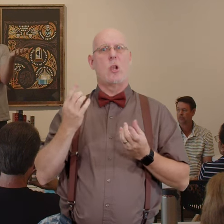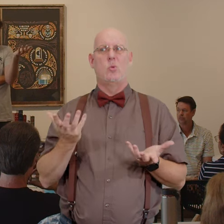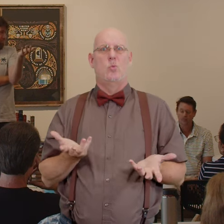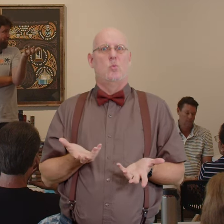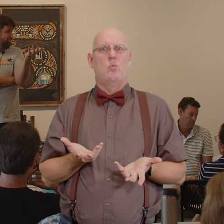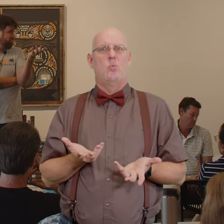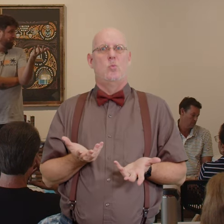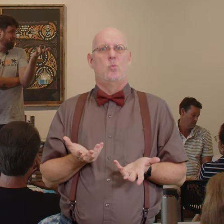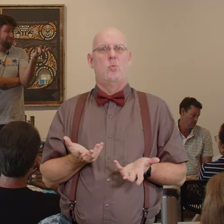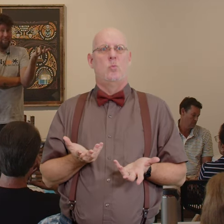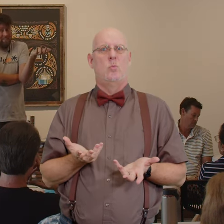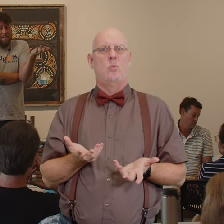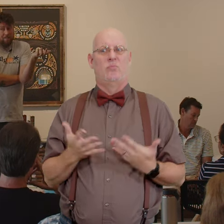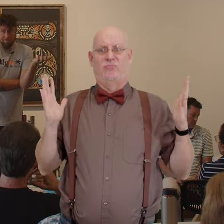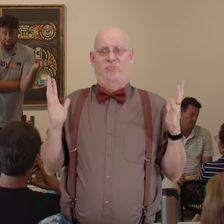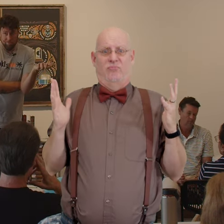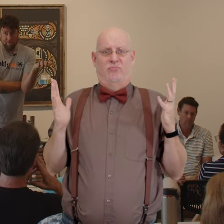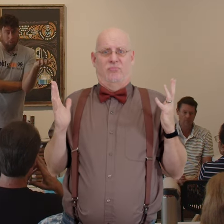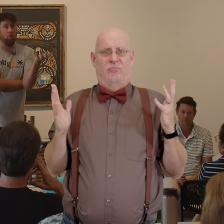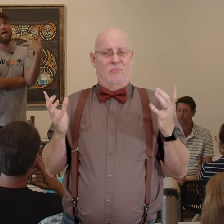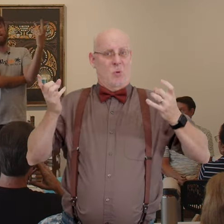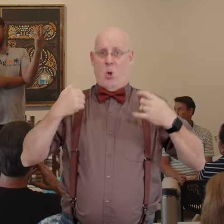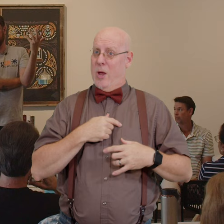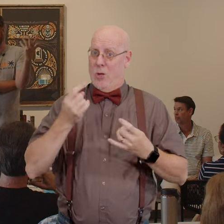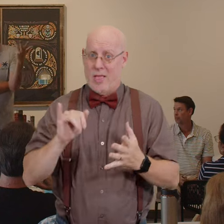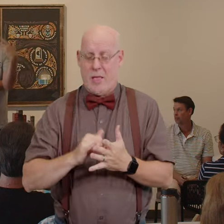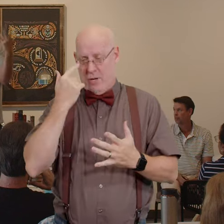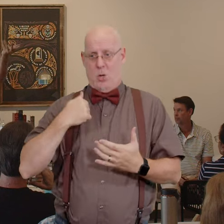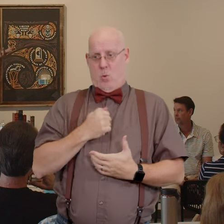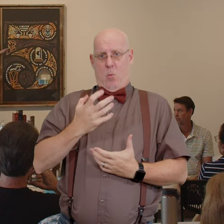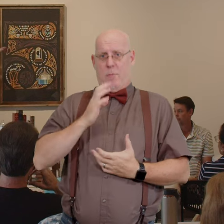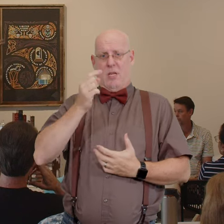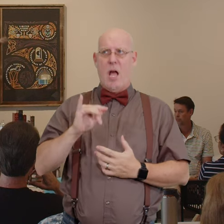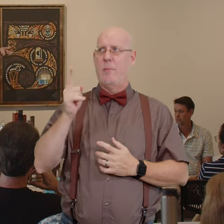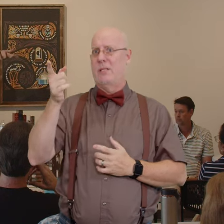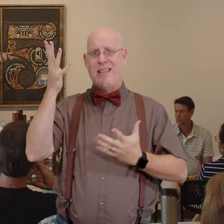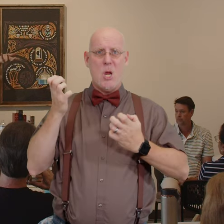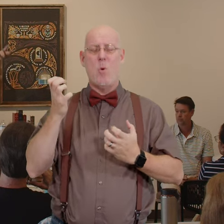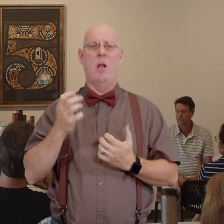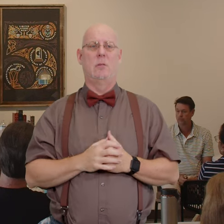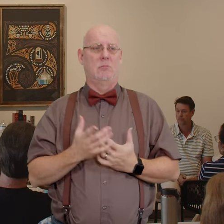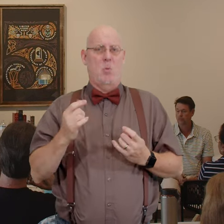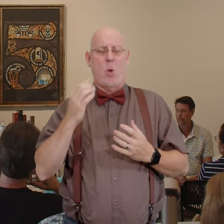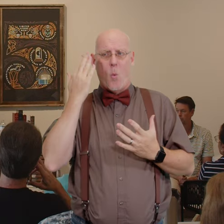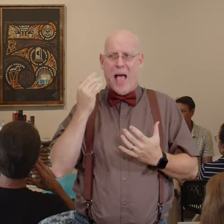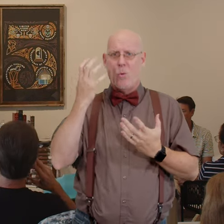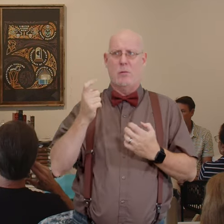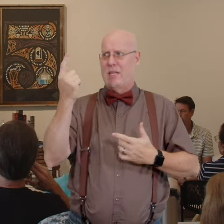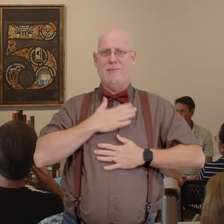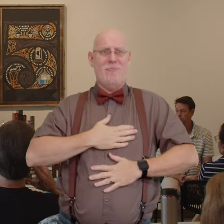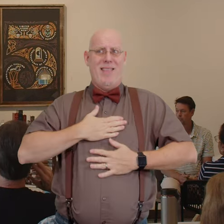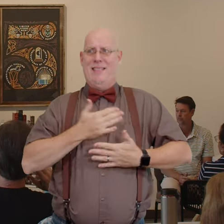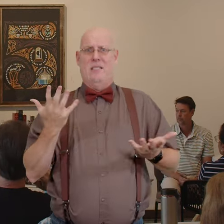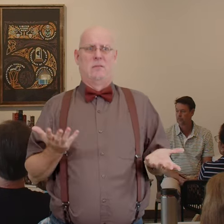Because he wanted to. That's it. We don't like that because we want to be God, but he wanted to. But why would he want to? Because